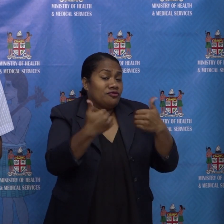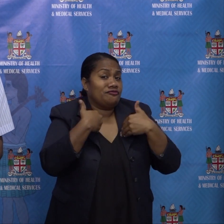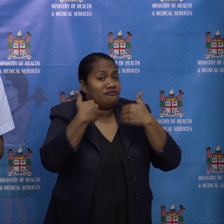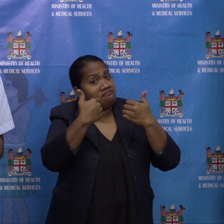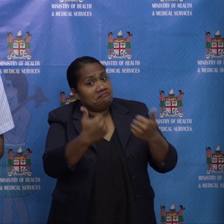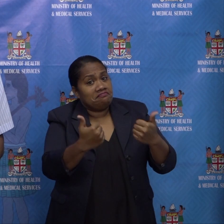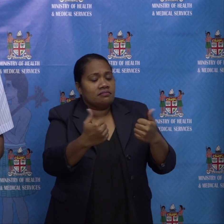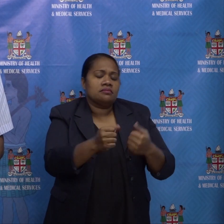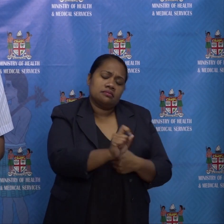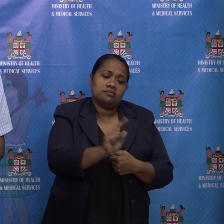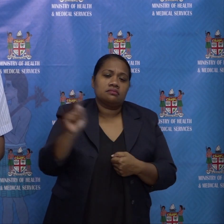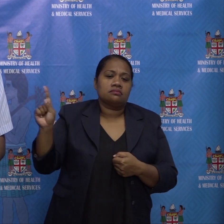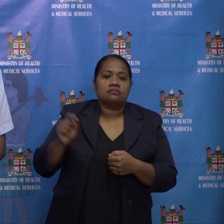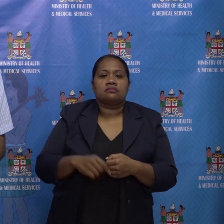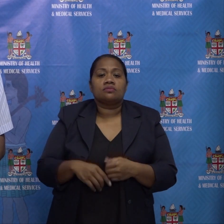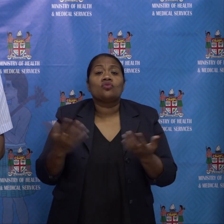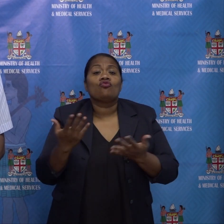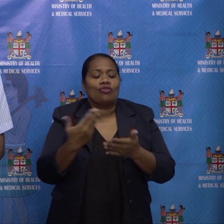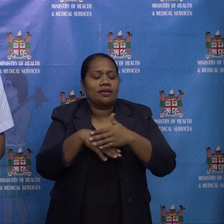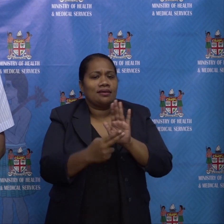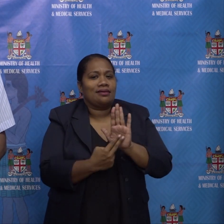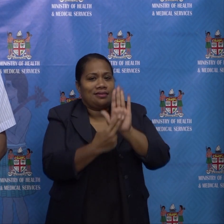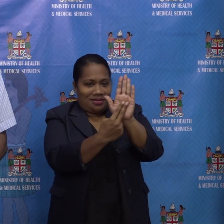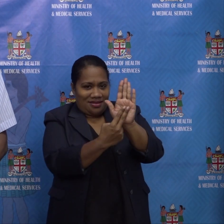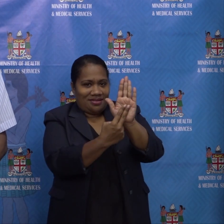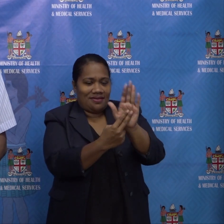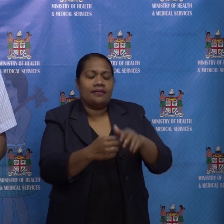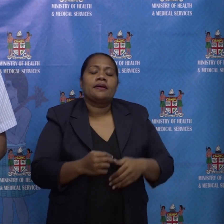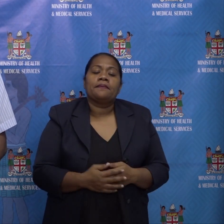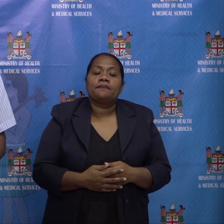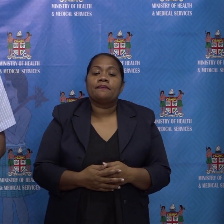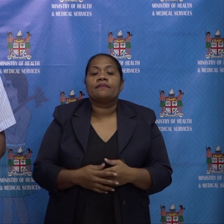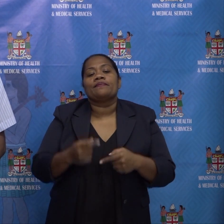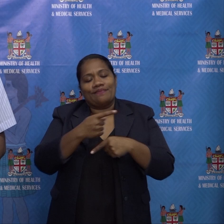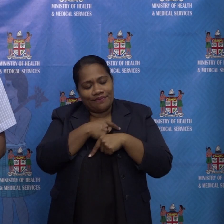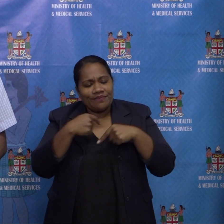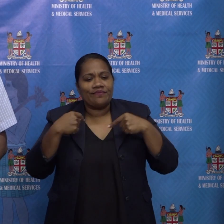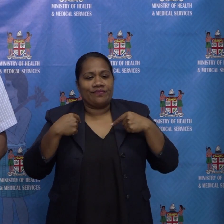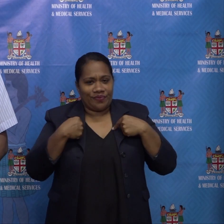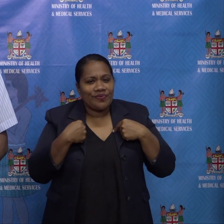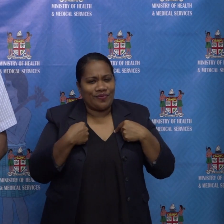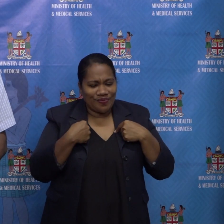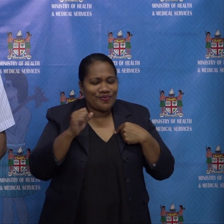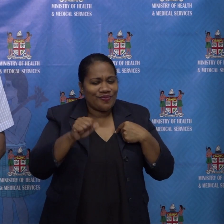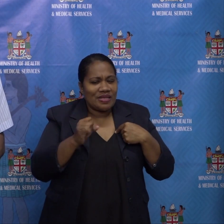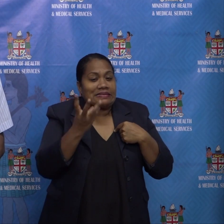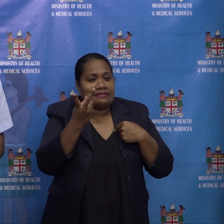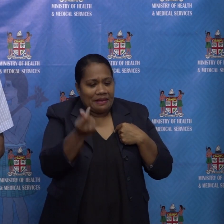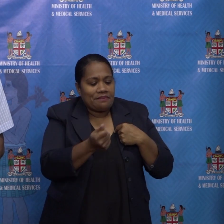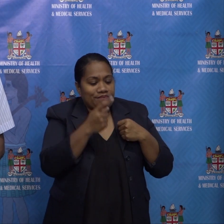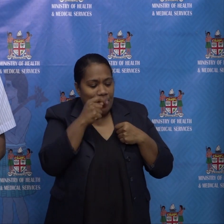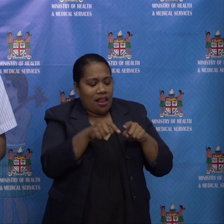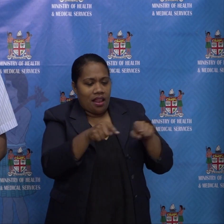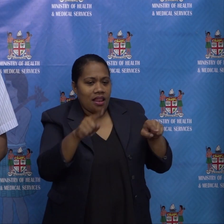quarantine facilities in Nandi. We also anticipate to have some discharges tomorrow of